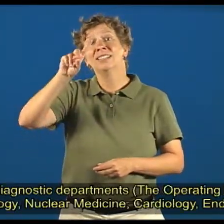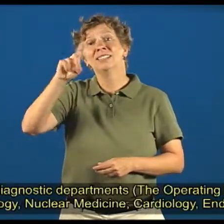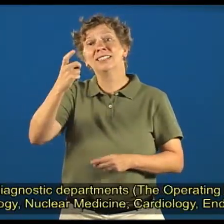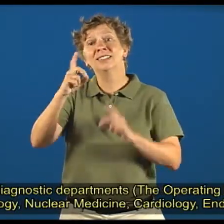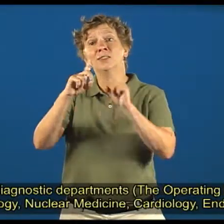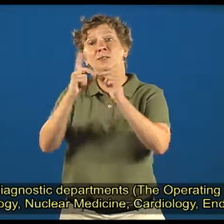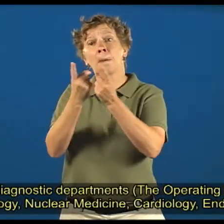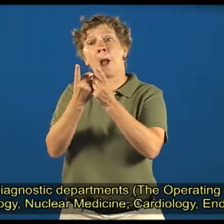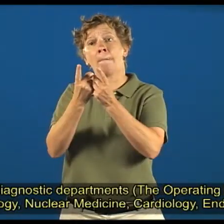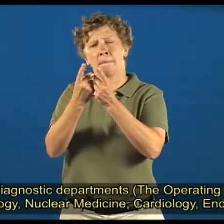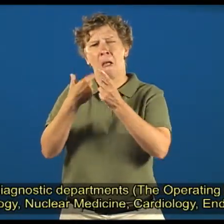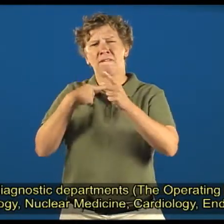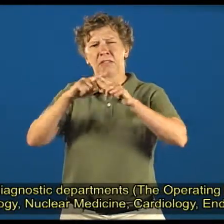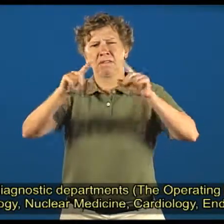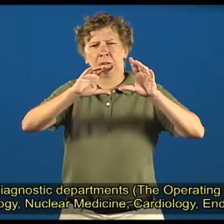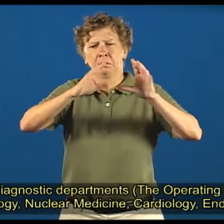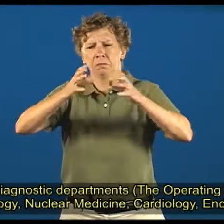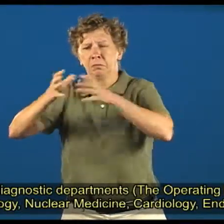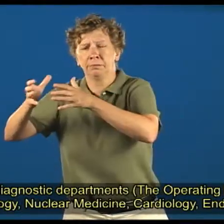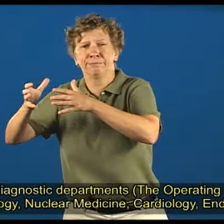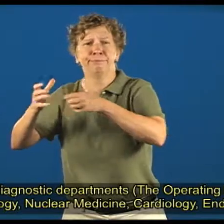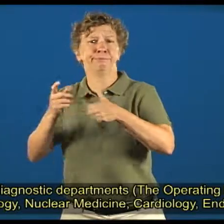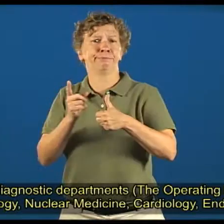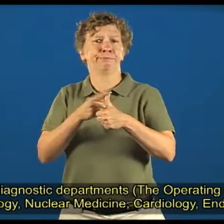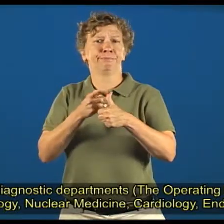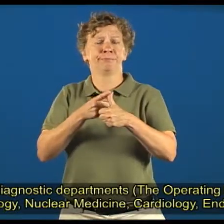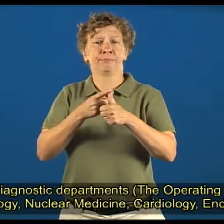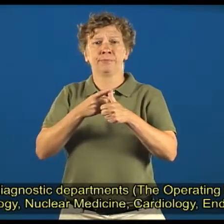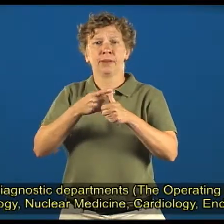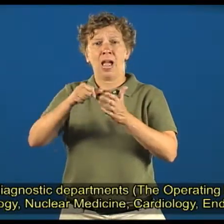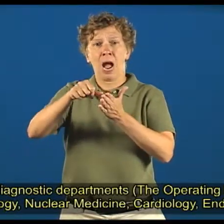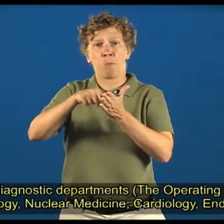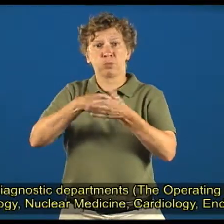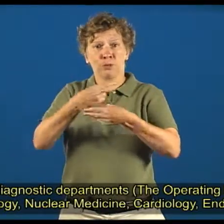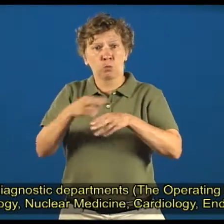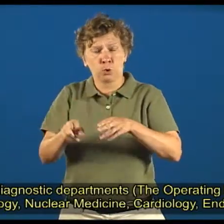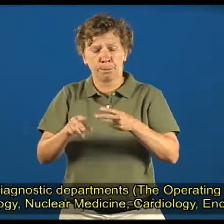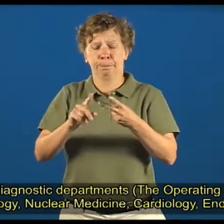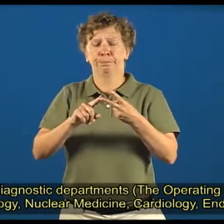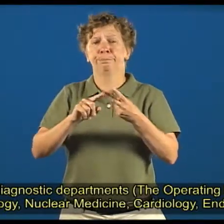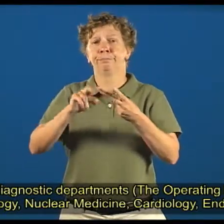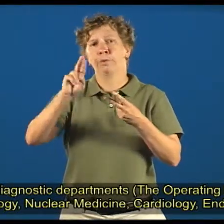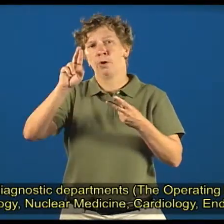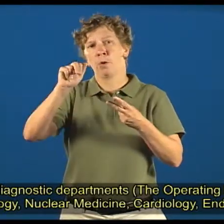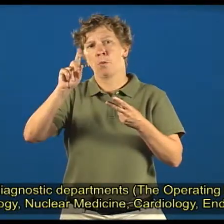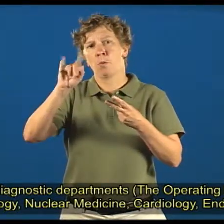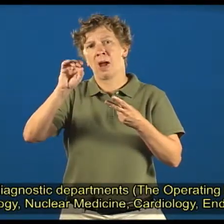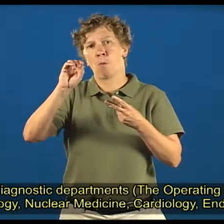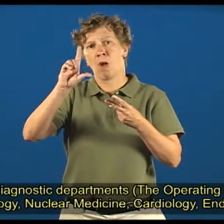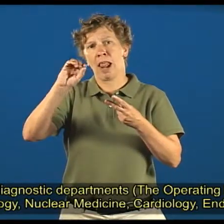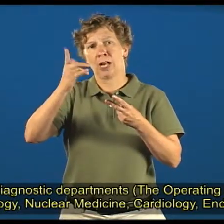The diagnostic departments, and there are many of them, the operating room,